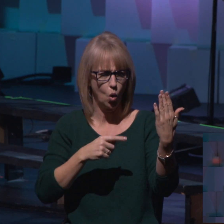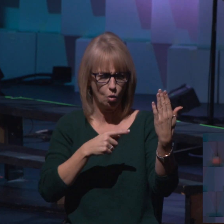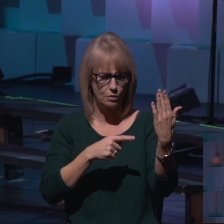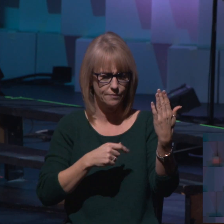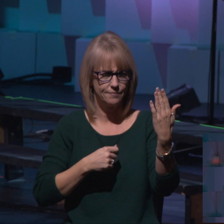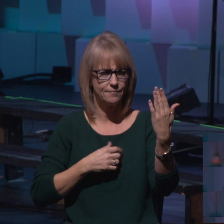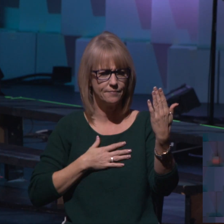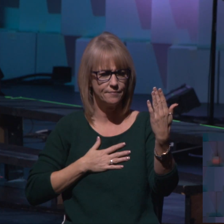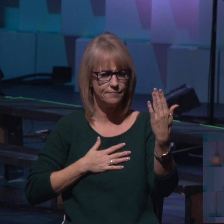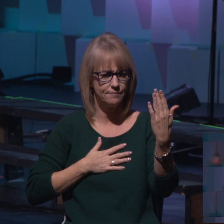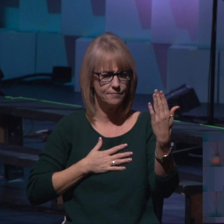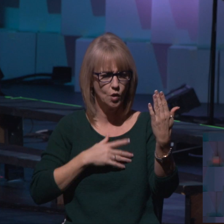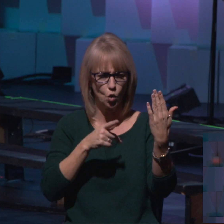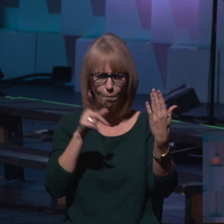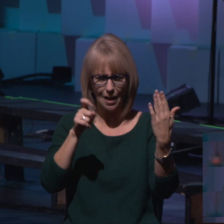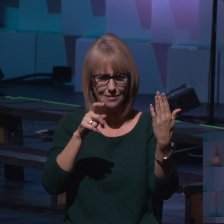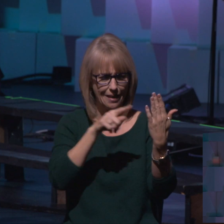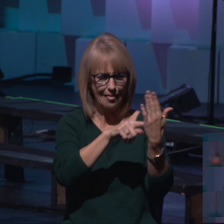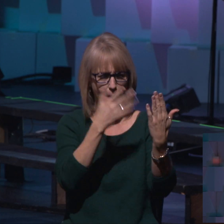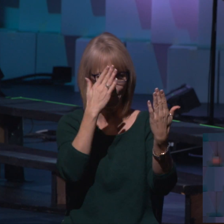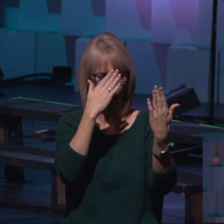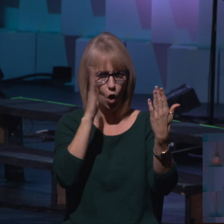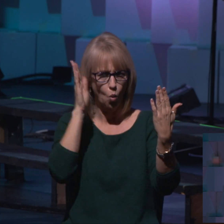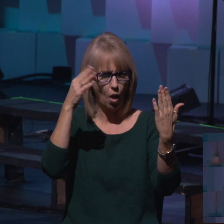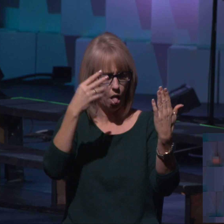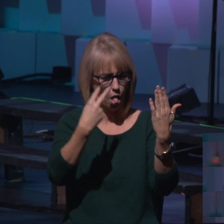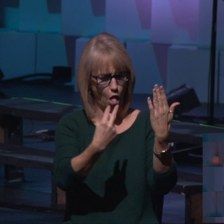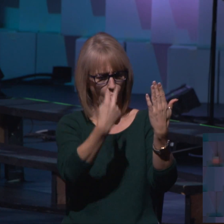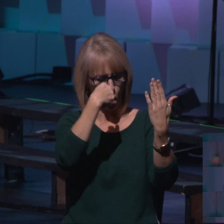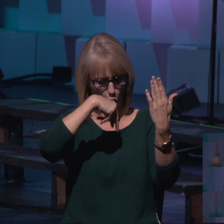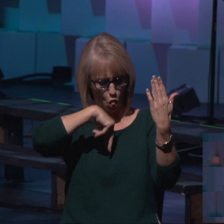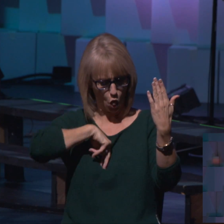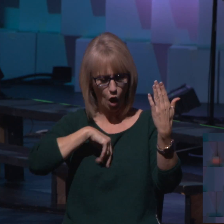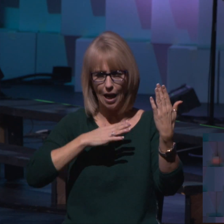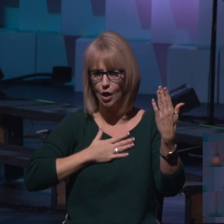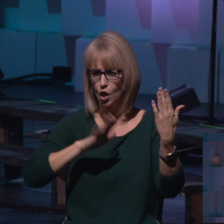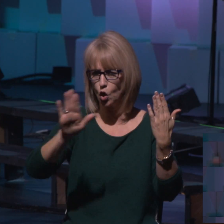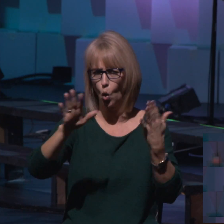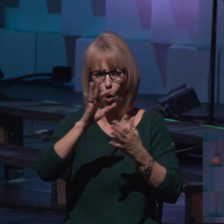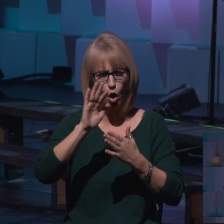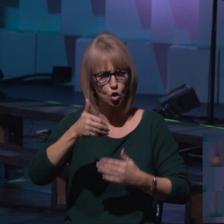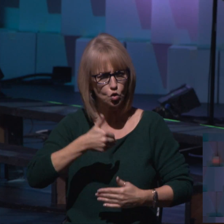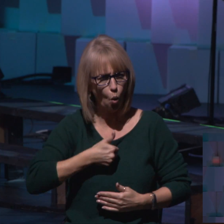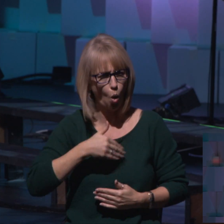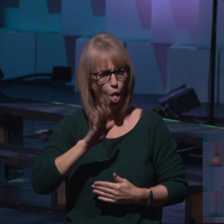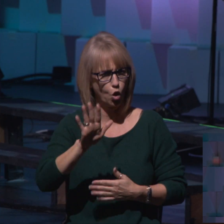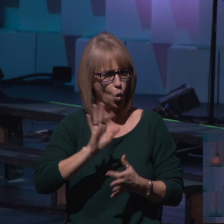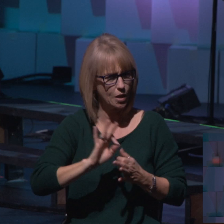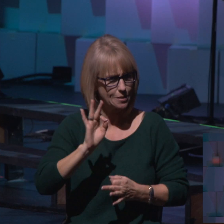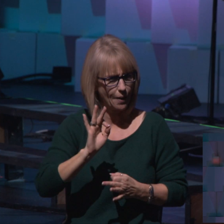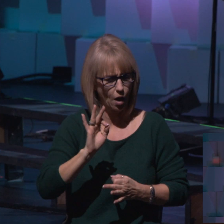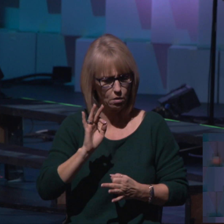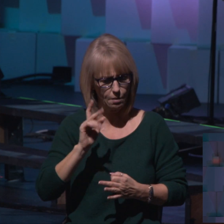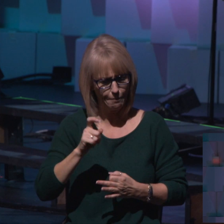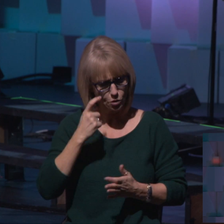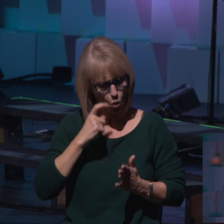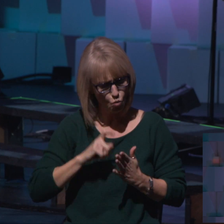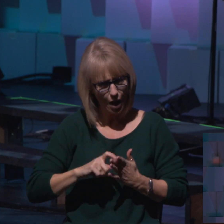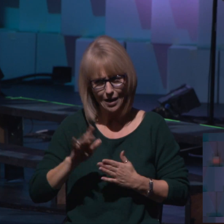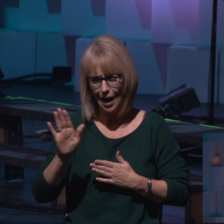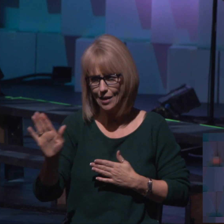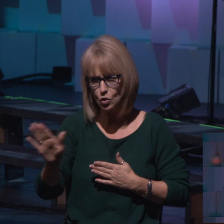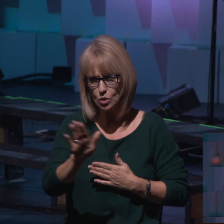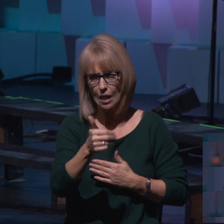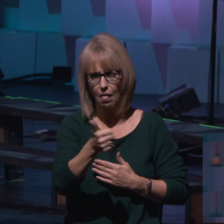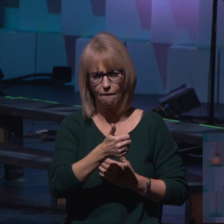am. But look deep in your soul and say, who am I really? And it shouldn't be hard to be humble of heart